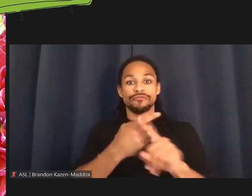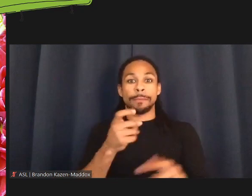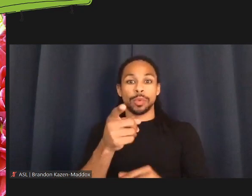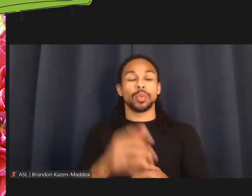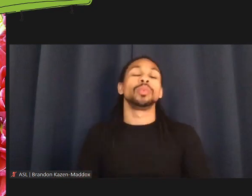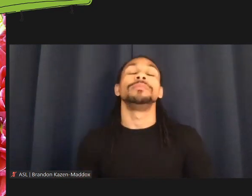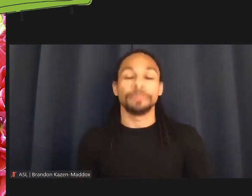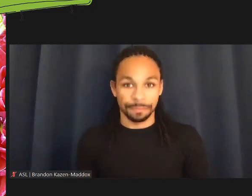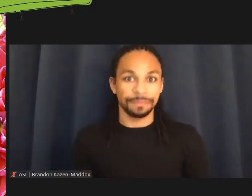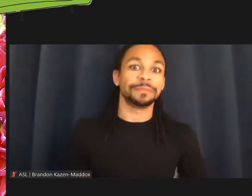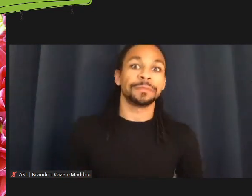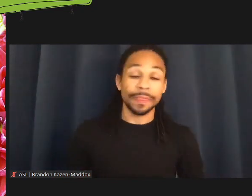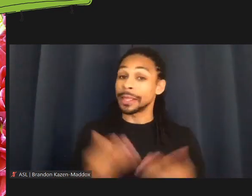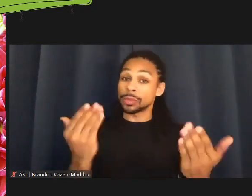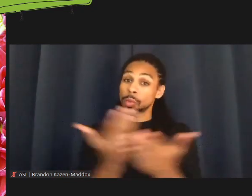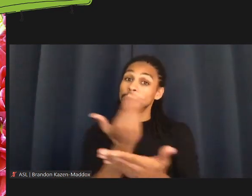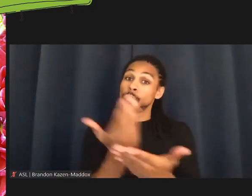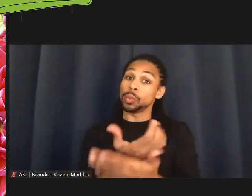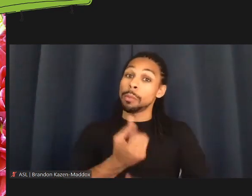This is a new poem.